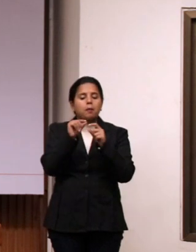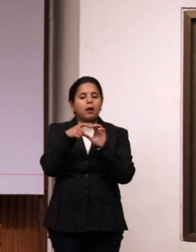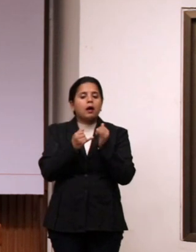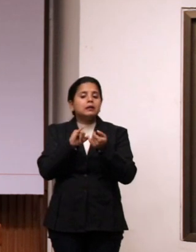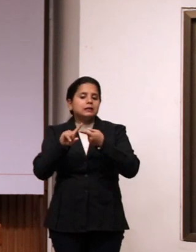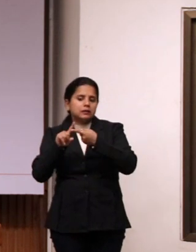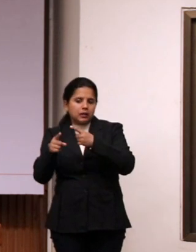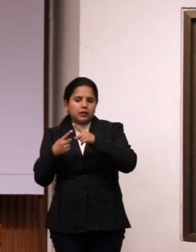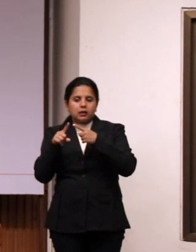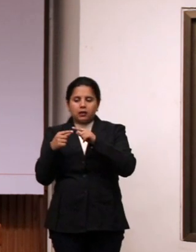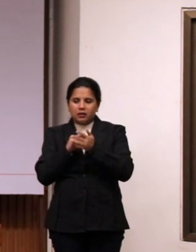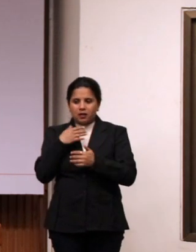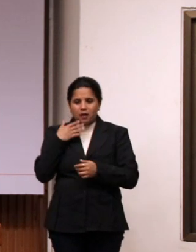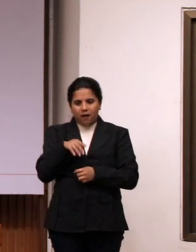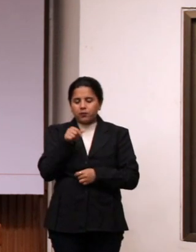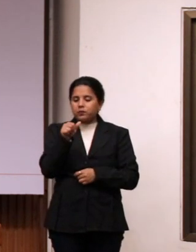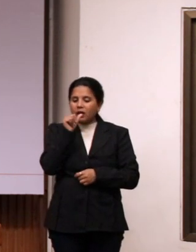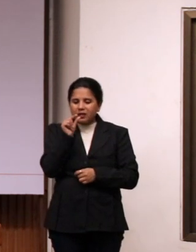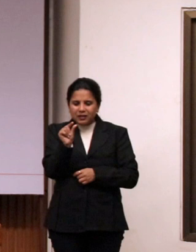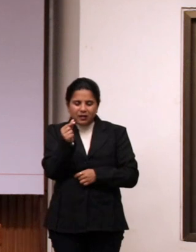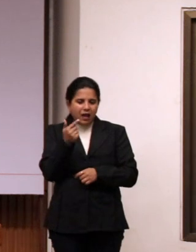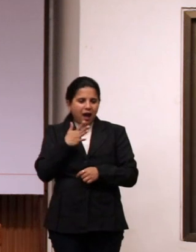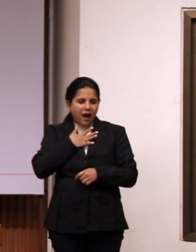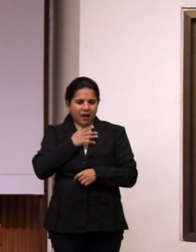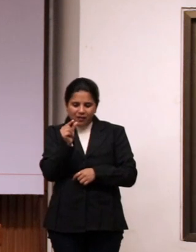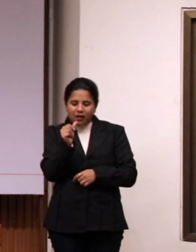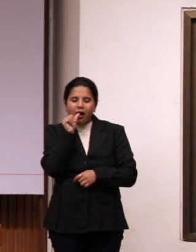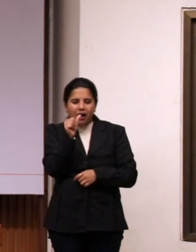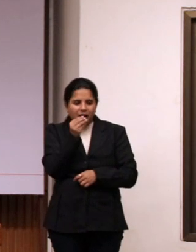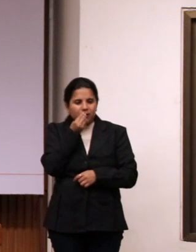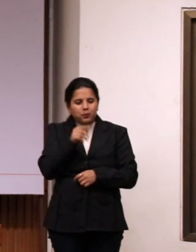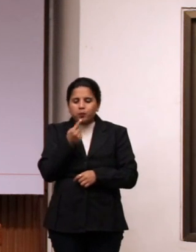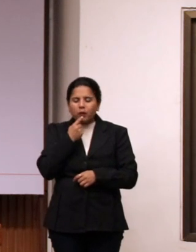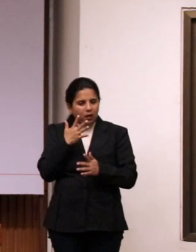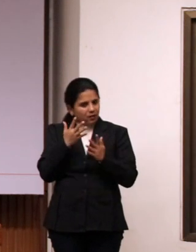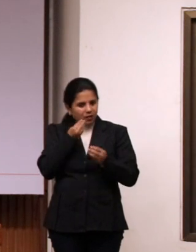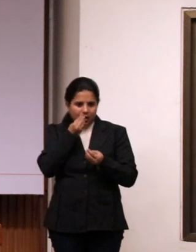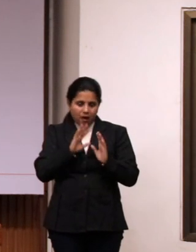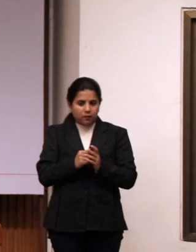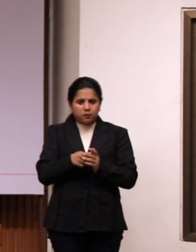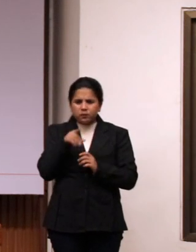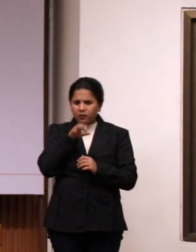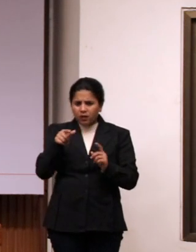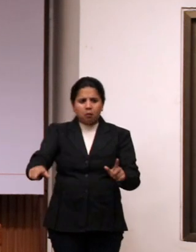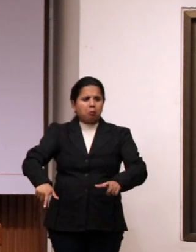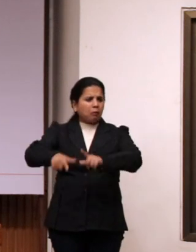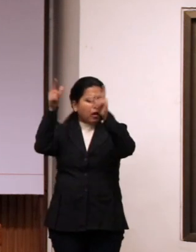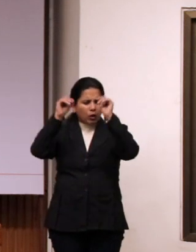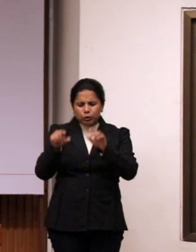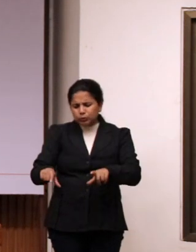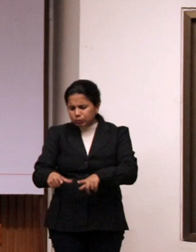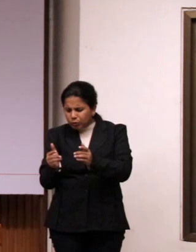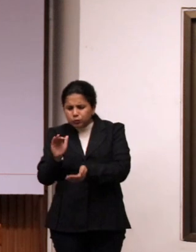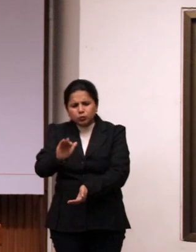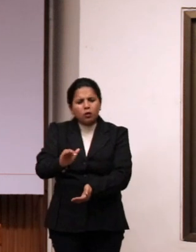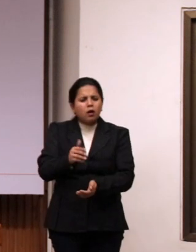teat, uska achar khate hai. Teat has its role to play. But see, no, it is not good. Bring big trees. Where is water